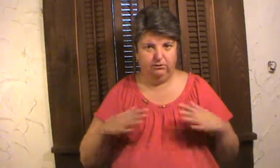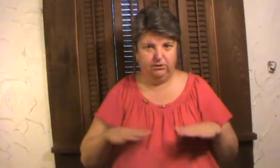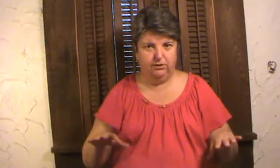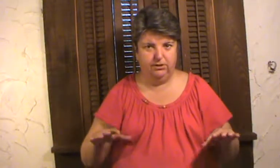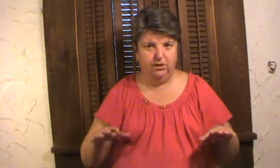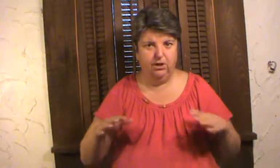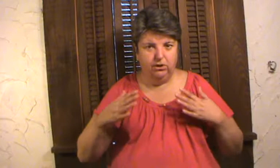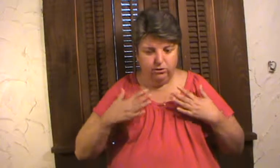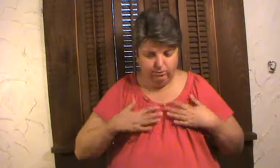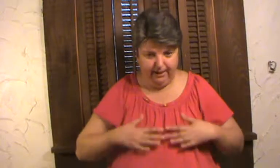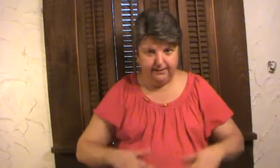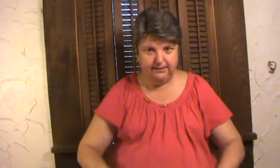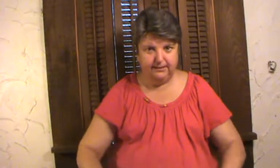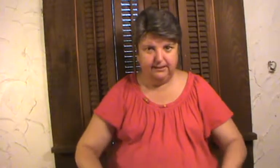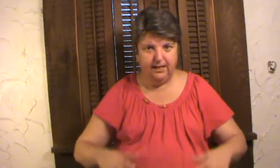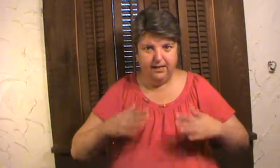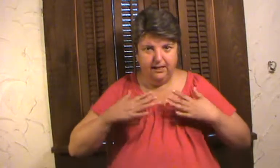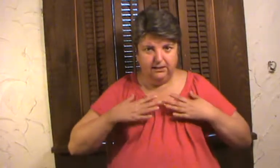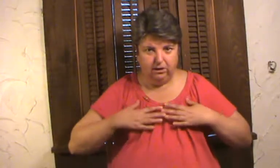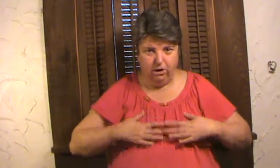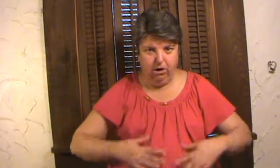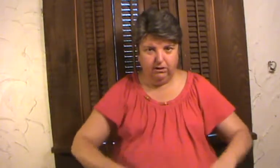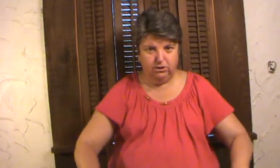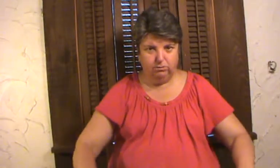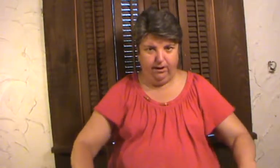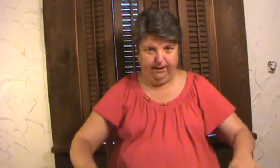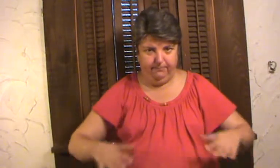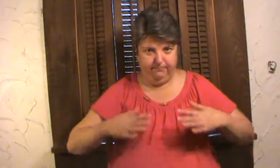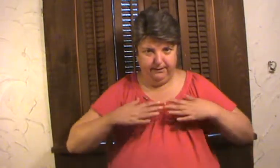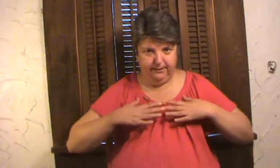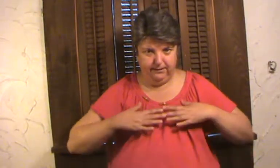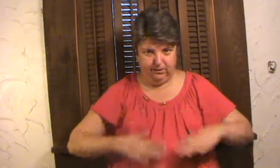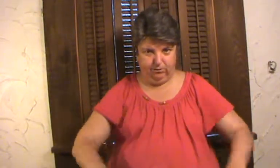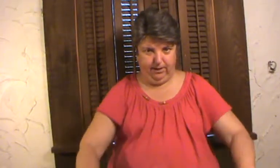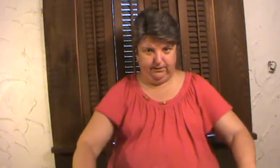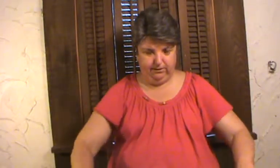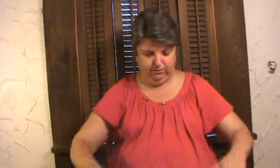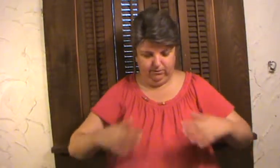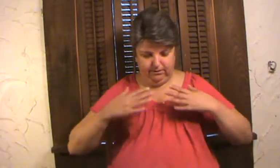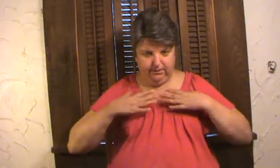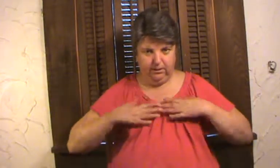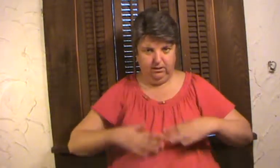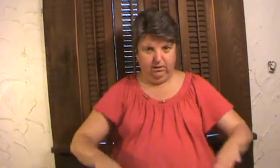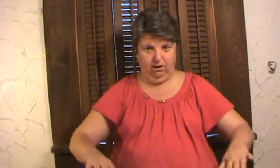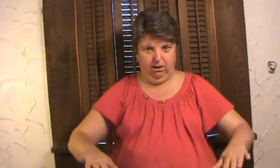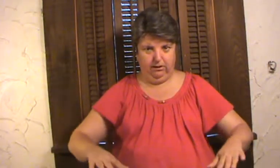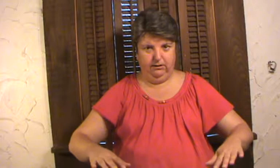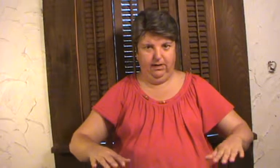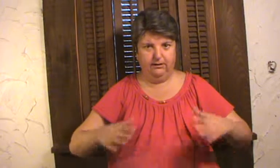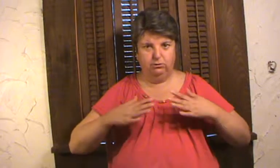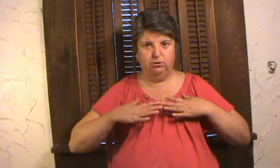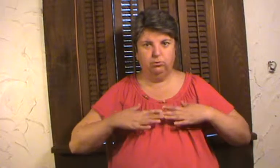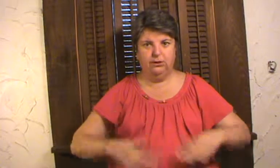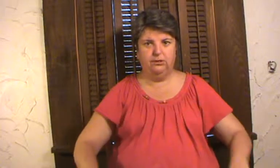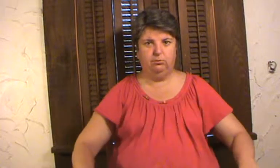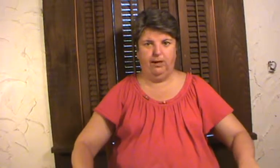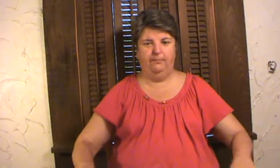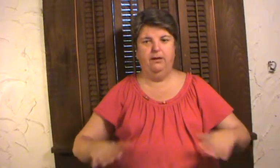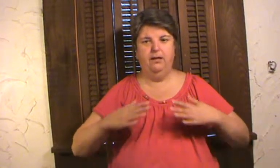Clothes. Dress is a long swipe because it's a dress, so it goes long, and it's just one swipe.